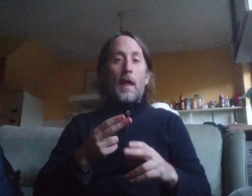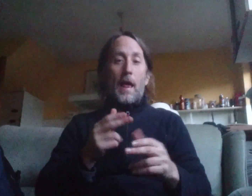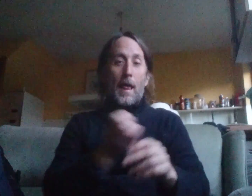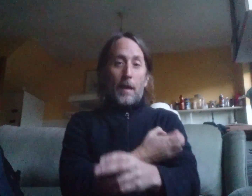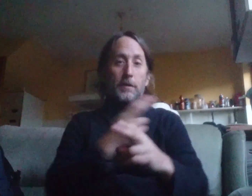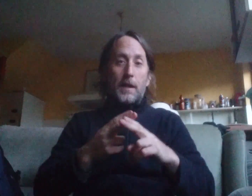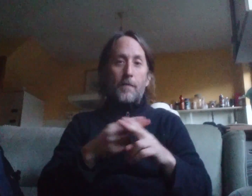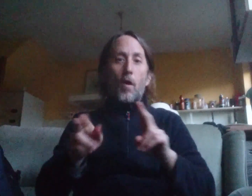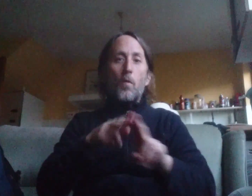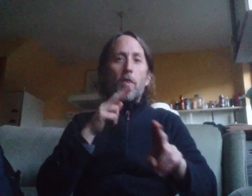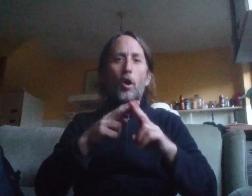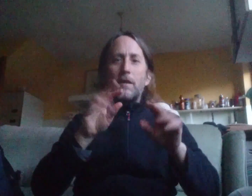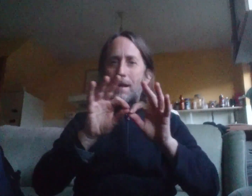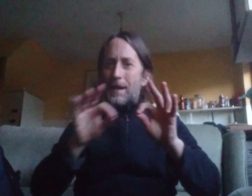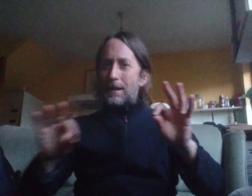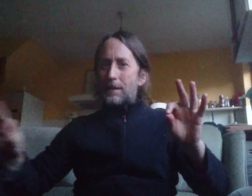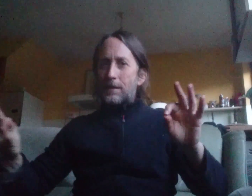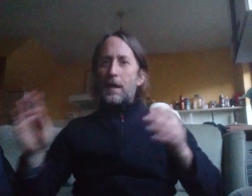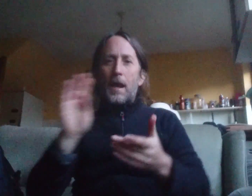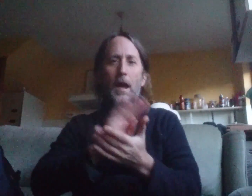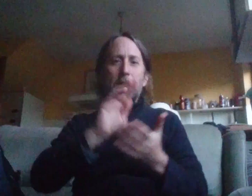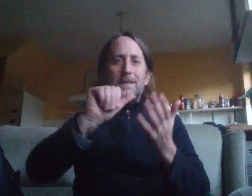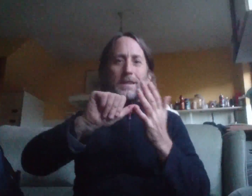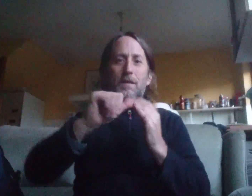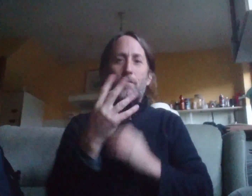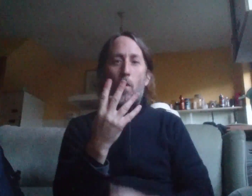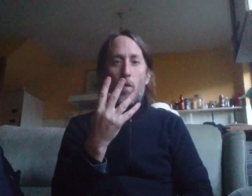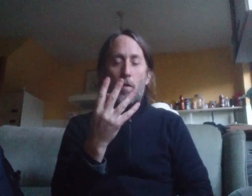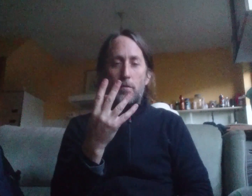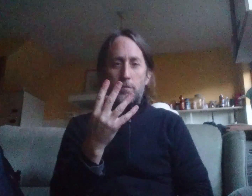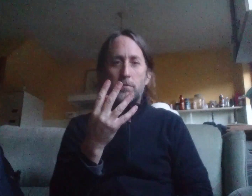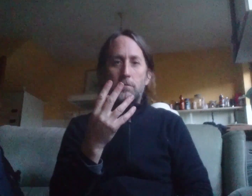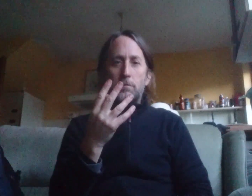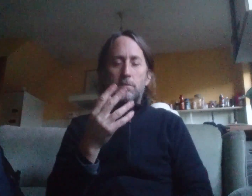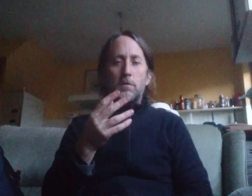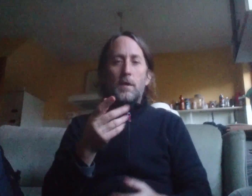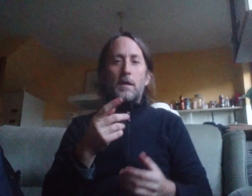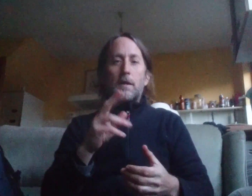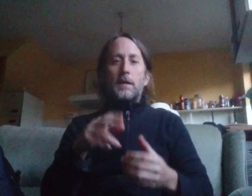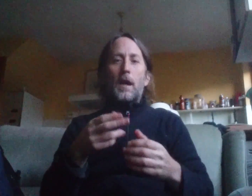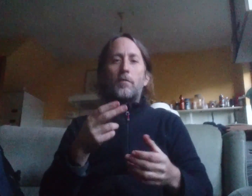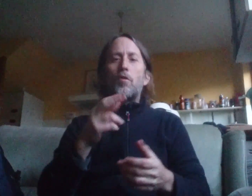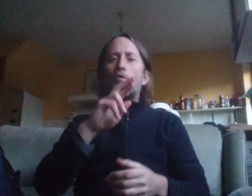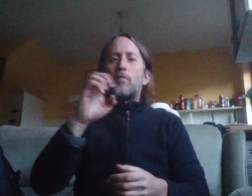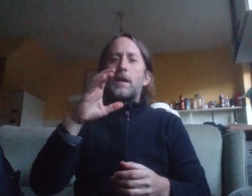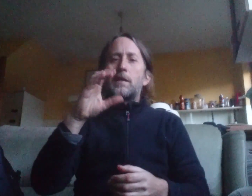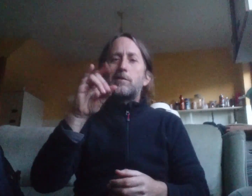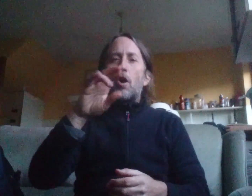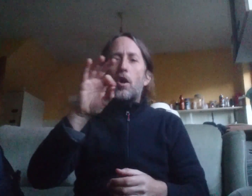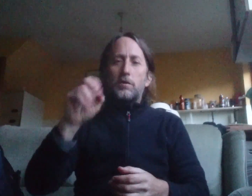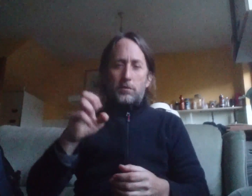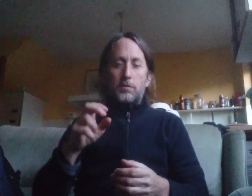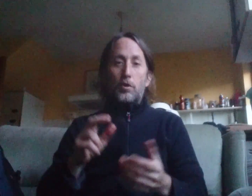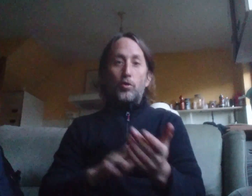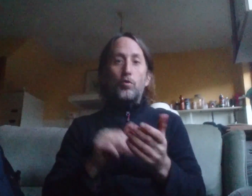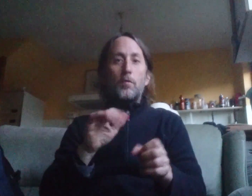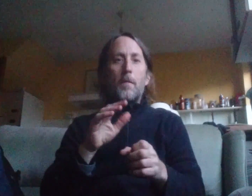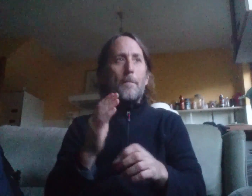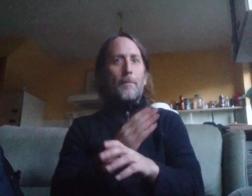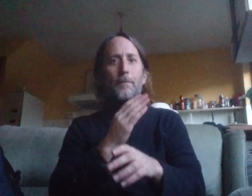January 1964. The rechargeable knife was abused by hunters and fishermen, an unanticipated market for